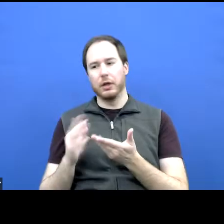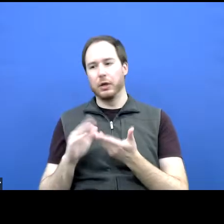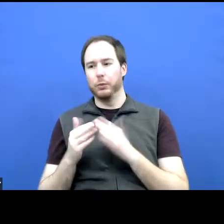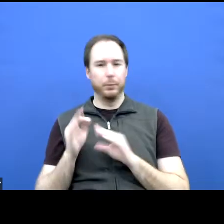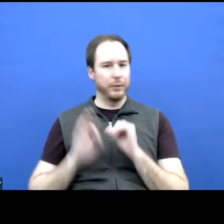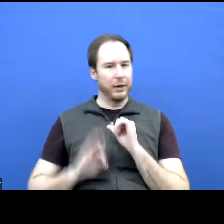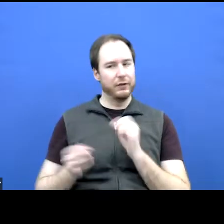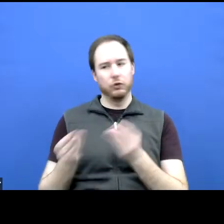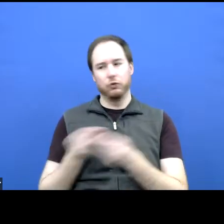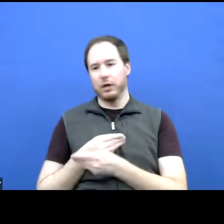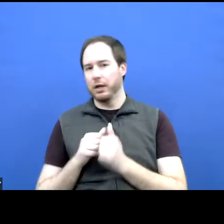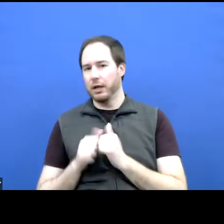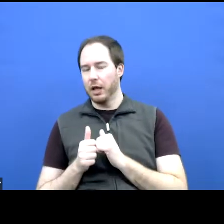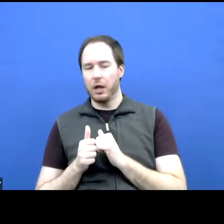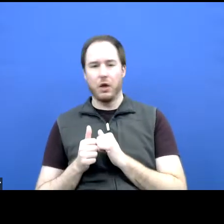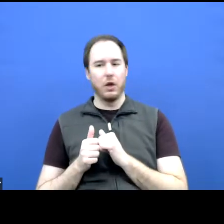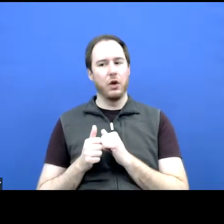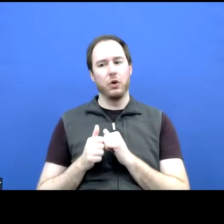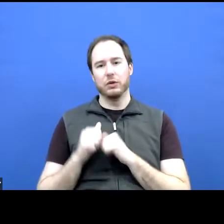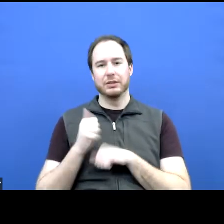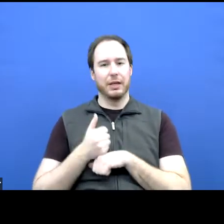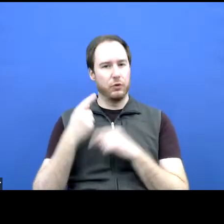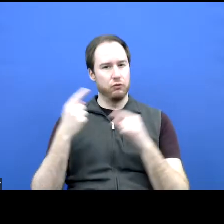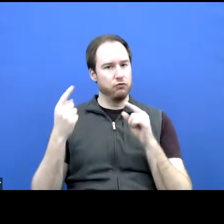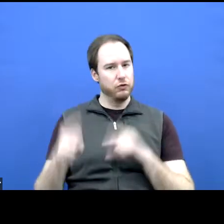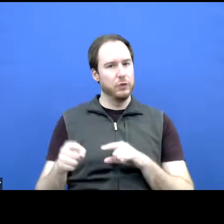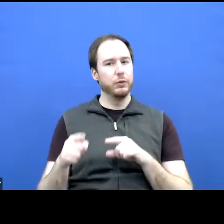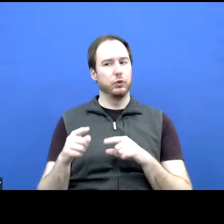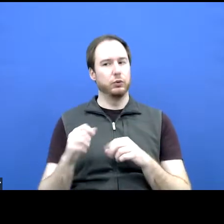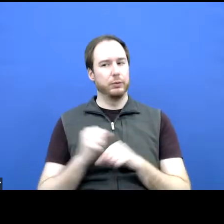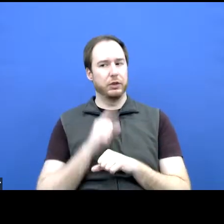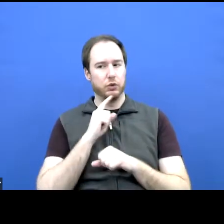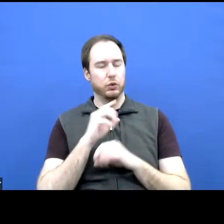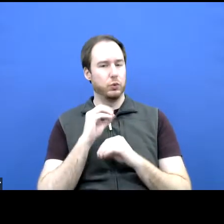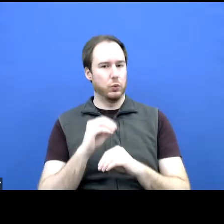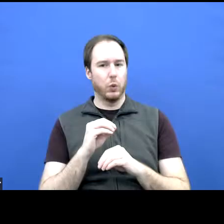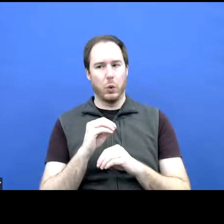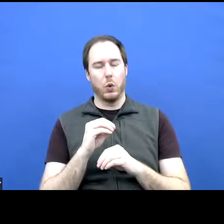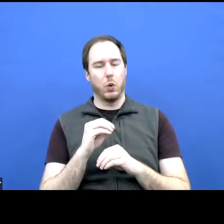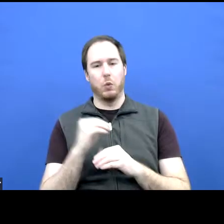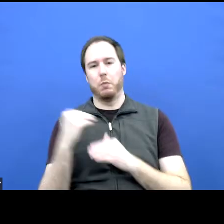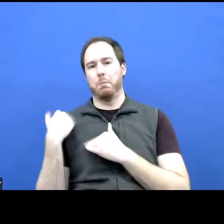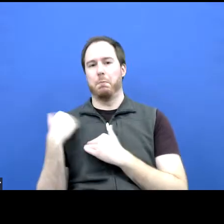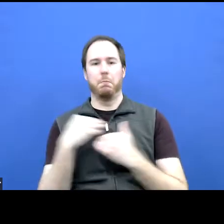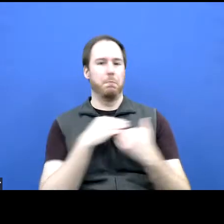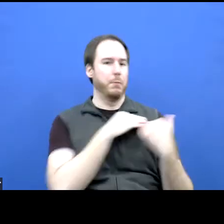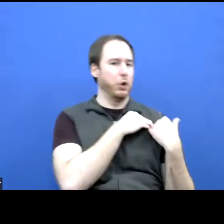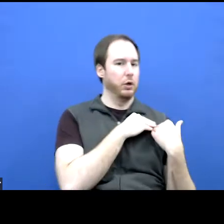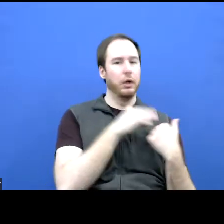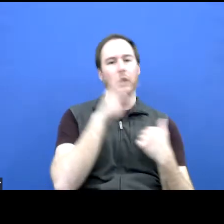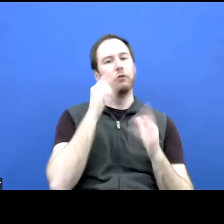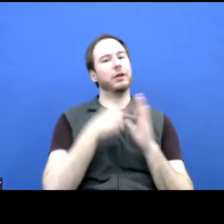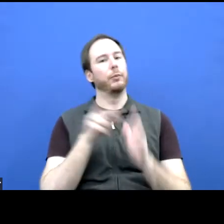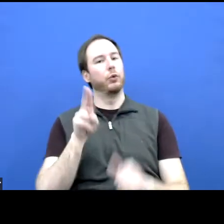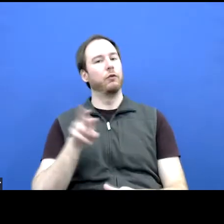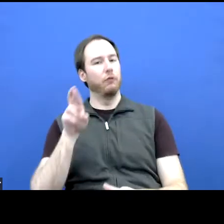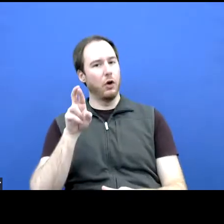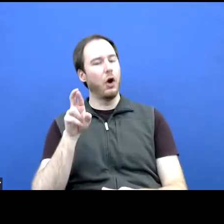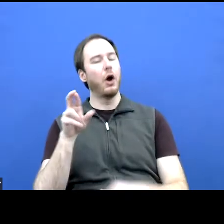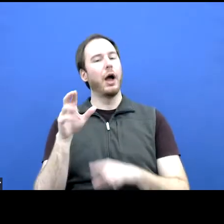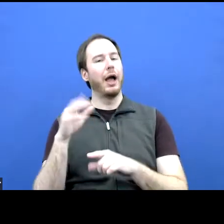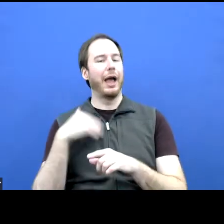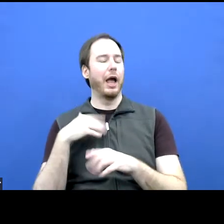benefit agreement to try to address some of that. I know that U of R, for instance, does a community